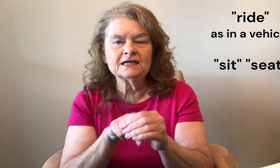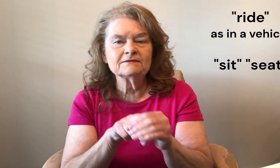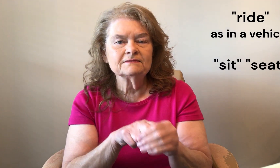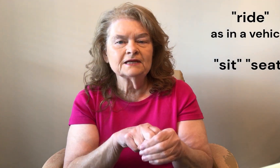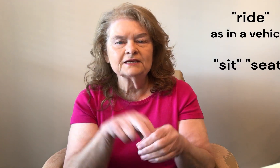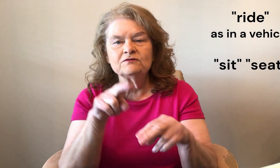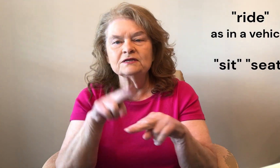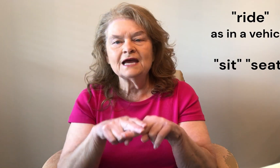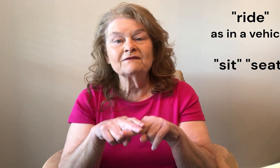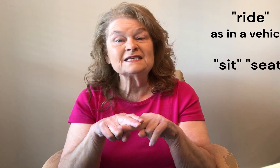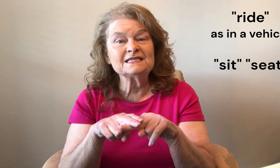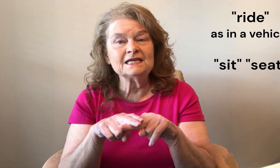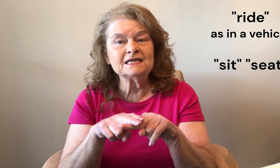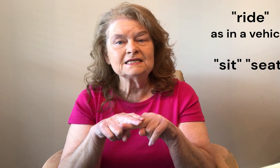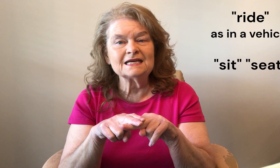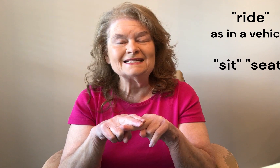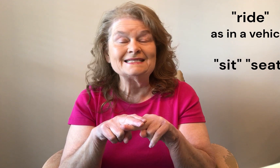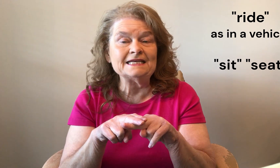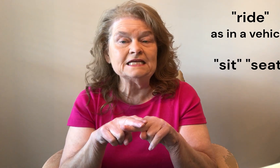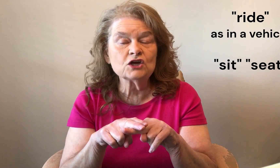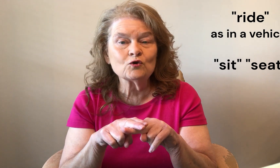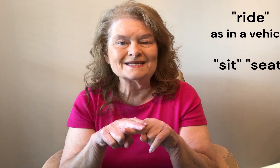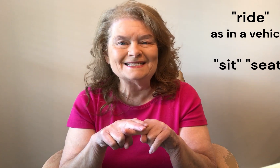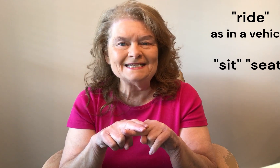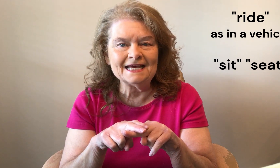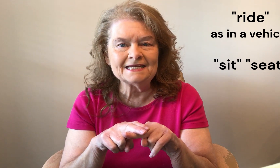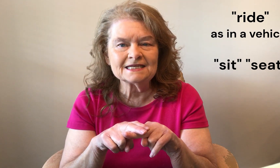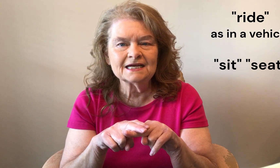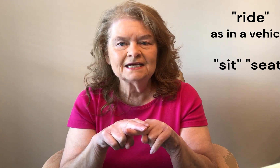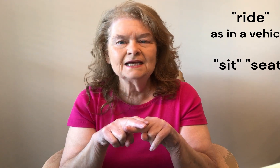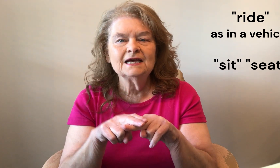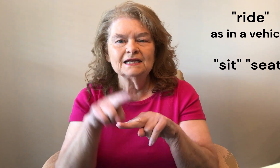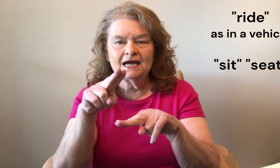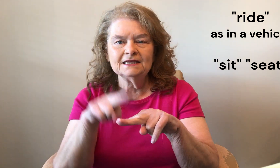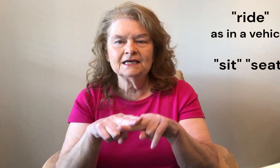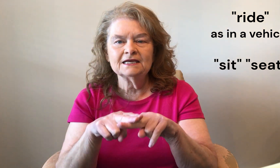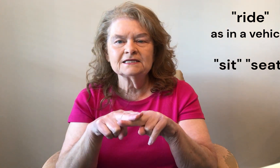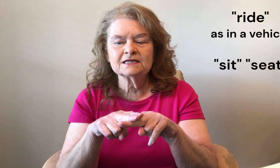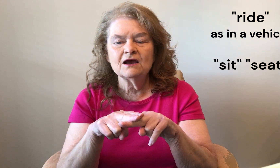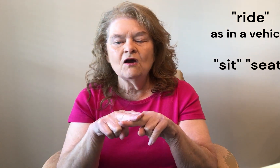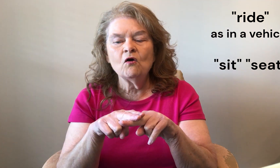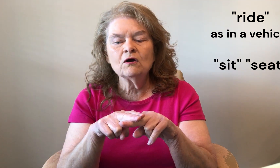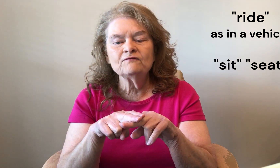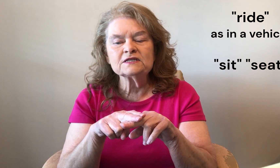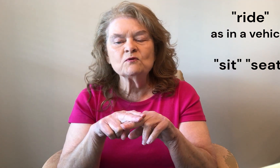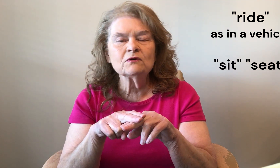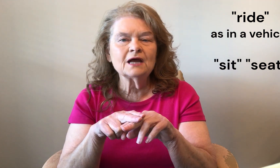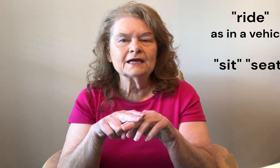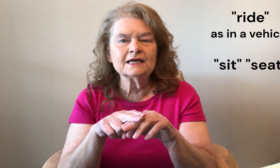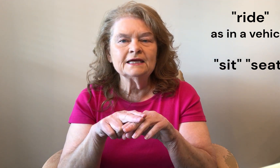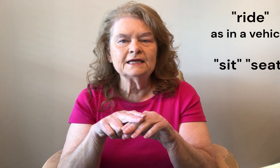it, like you could have a seat or sit like this, Or if it's more like in